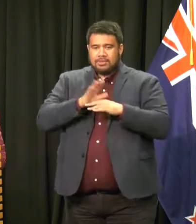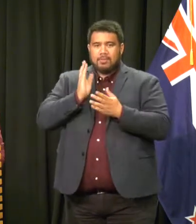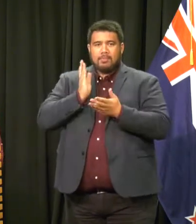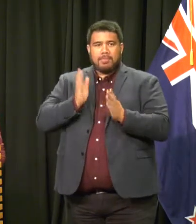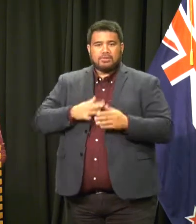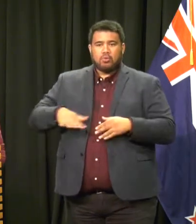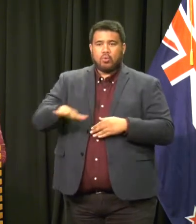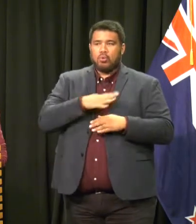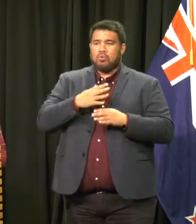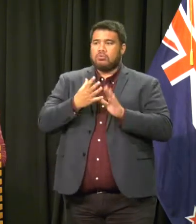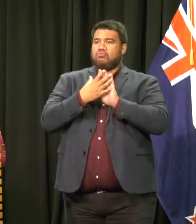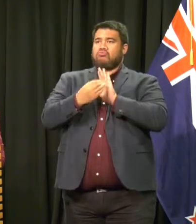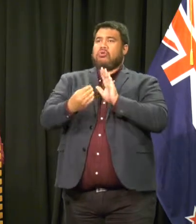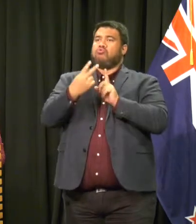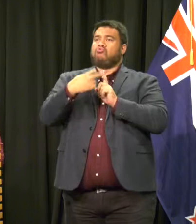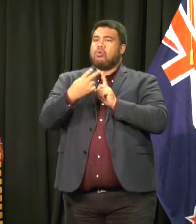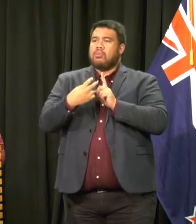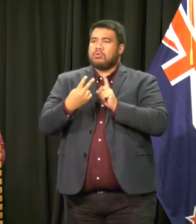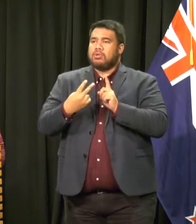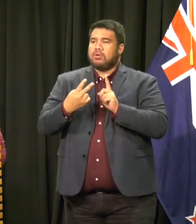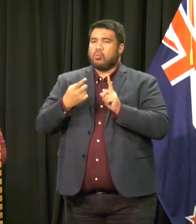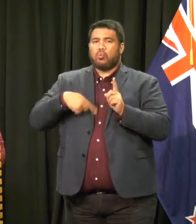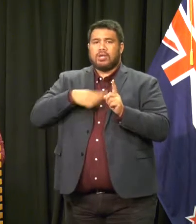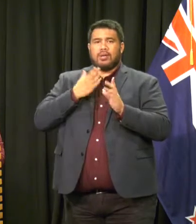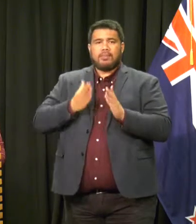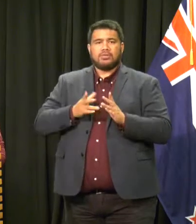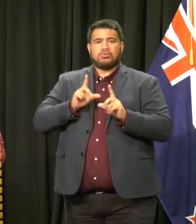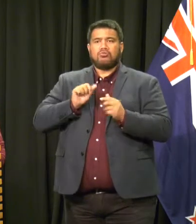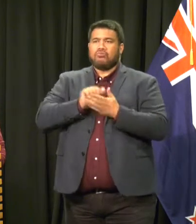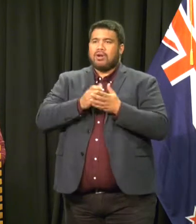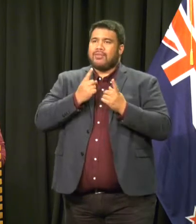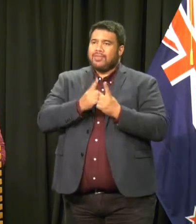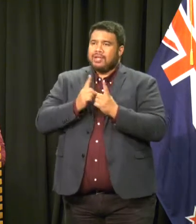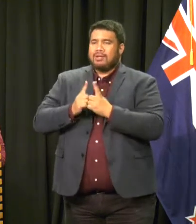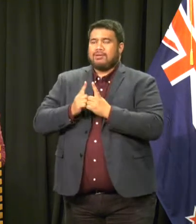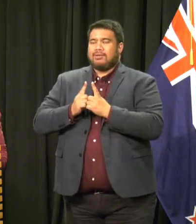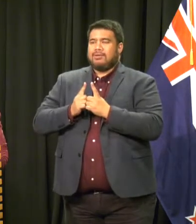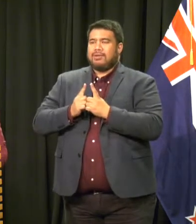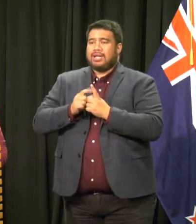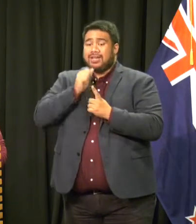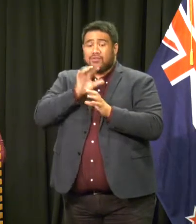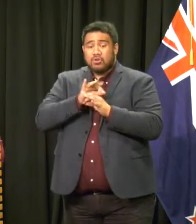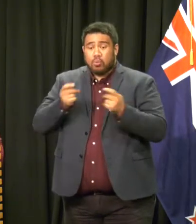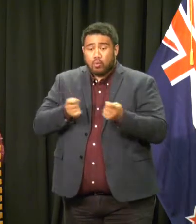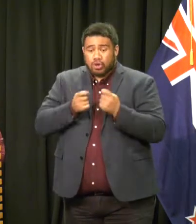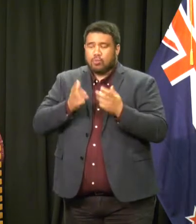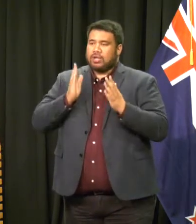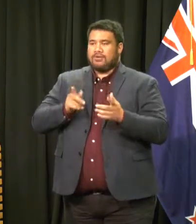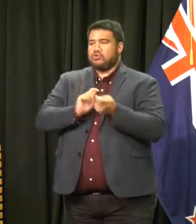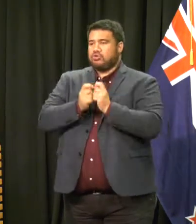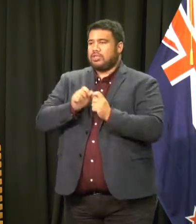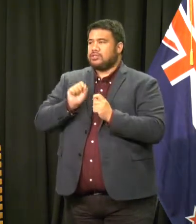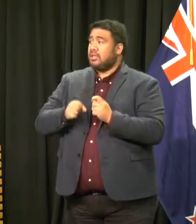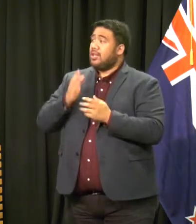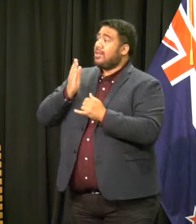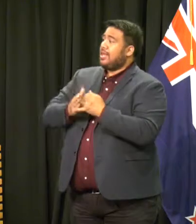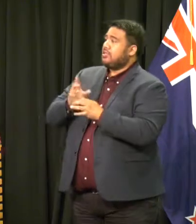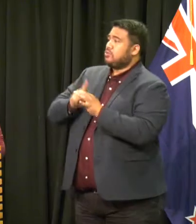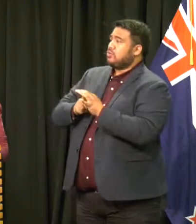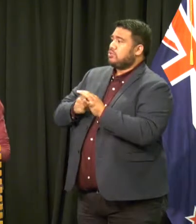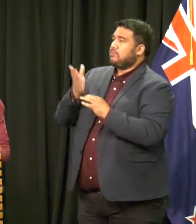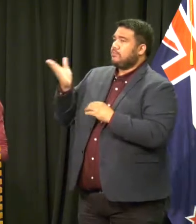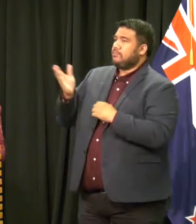be role models. We need to be exemplary employers. And where that's not the case, then we need to do something about it. Now, last question. Do you think that